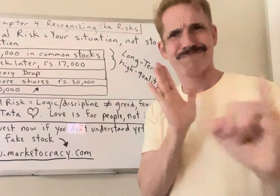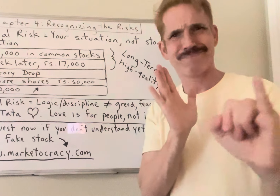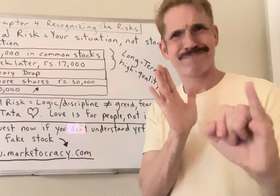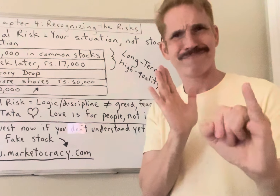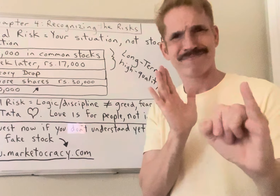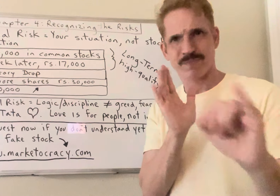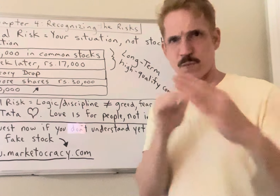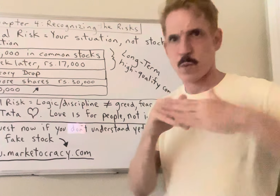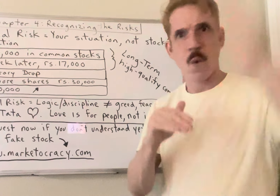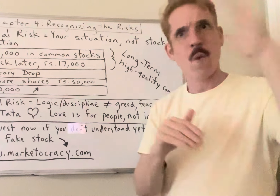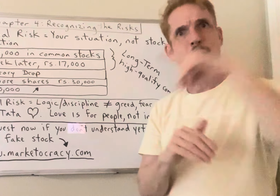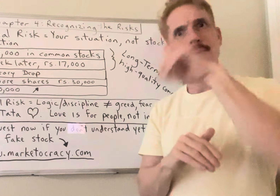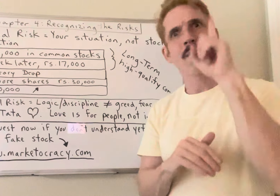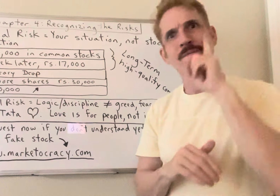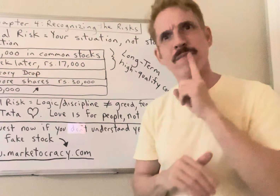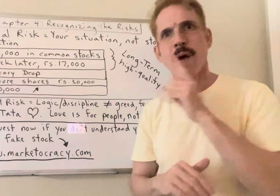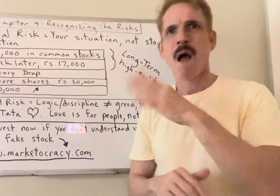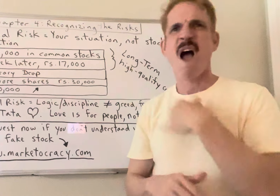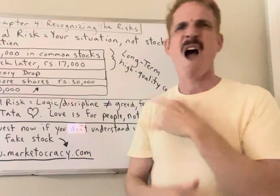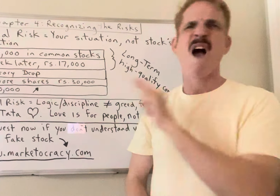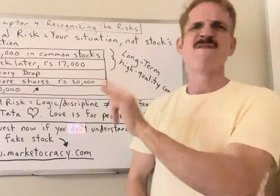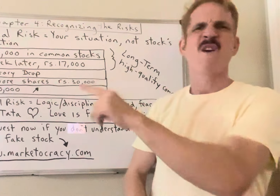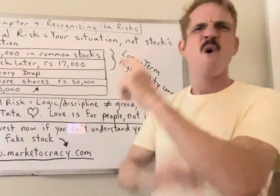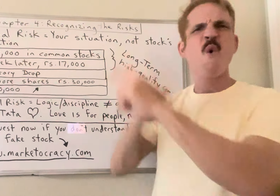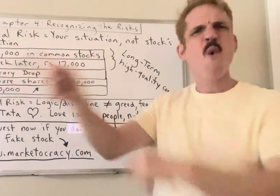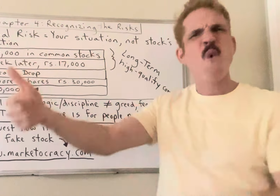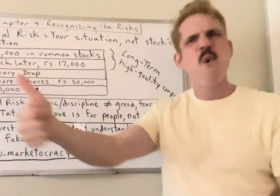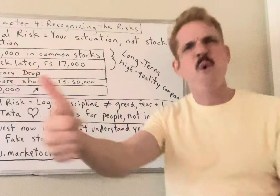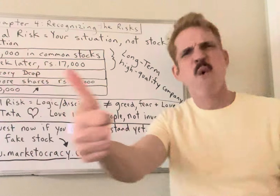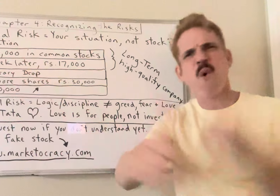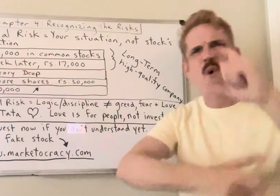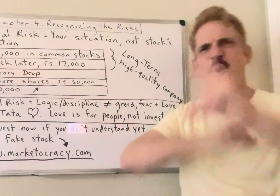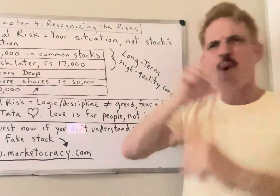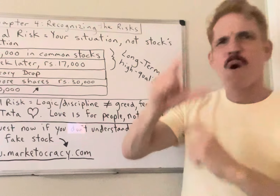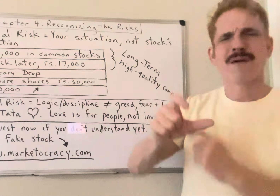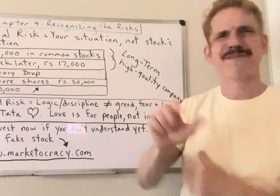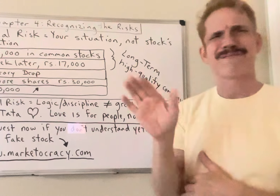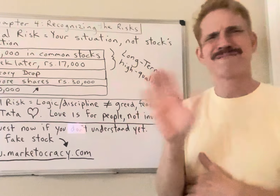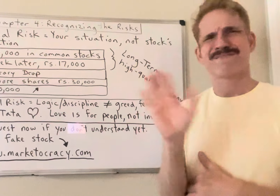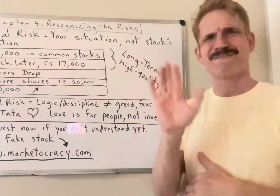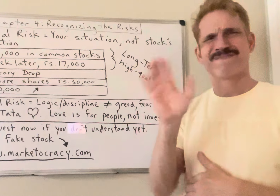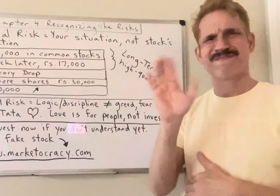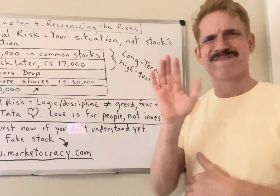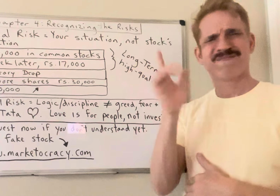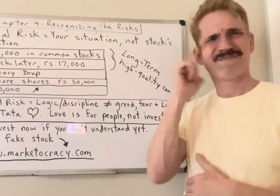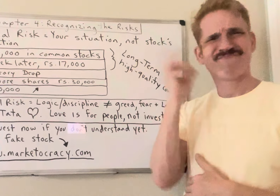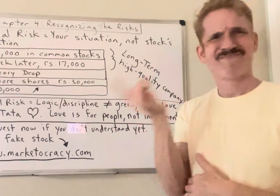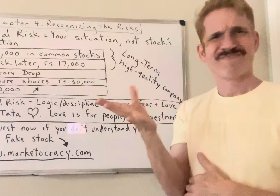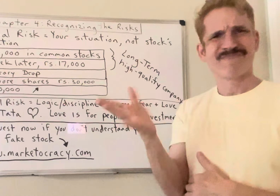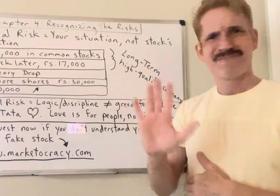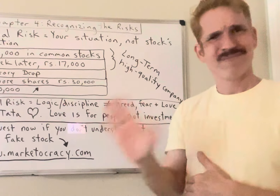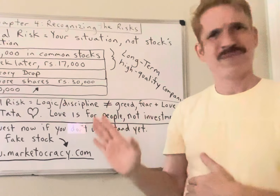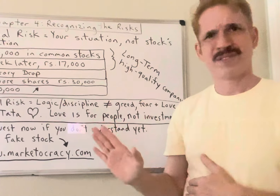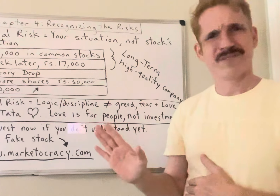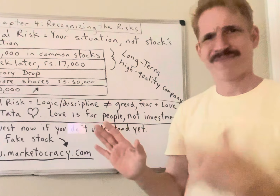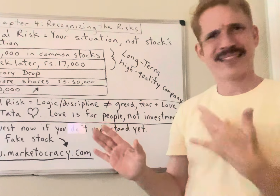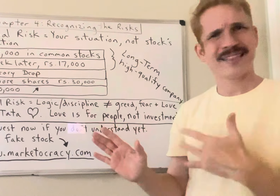it, what's the value of it. The bank manager says, if you come down immediately,